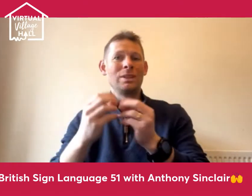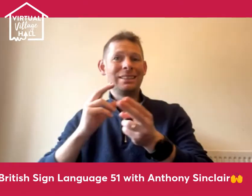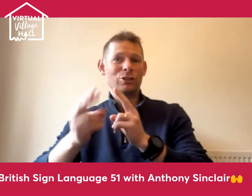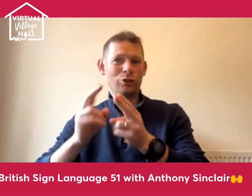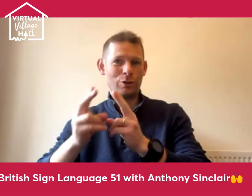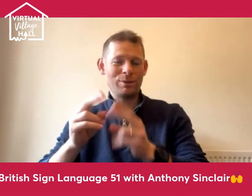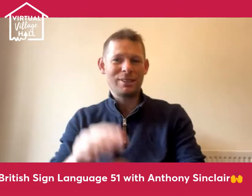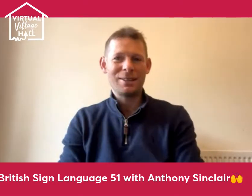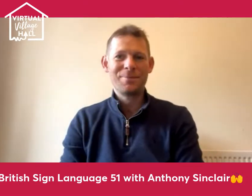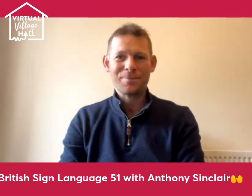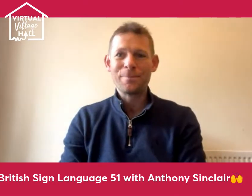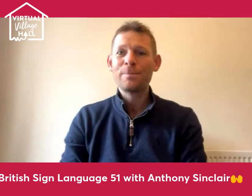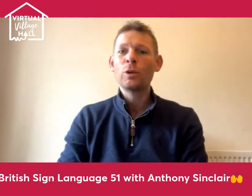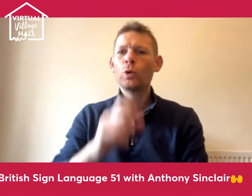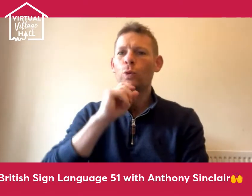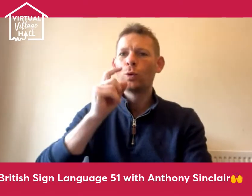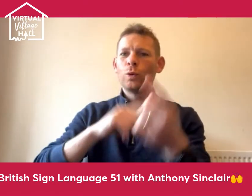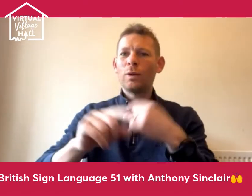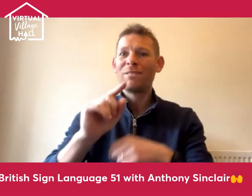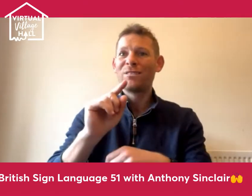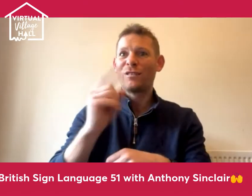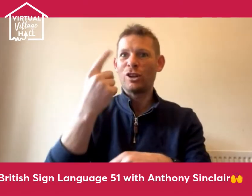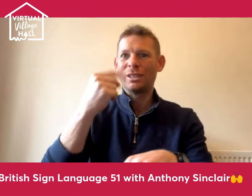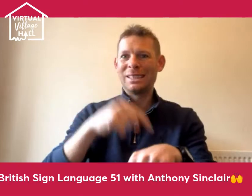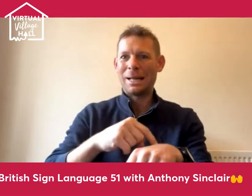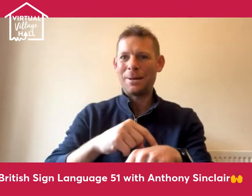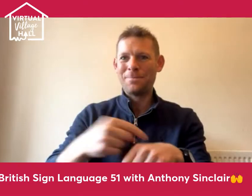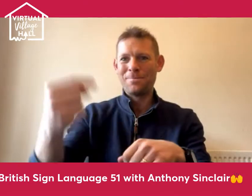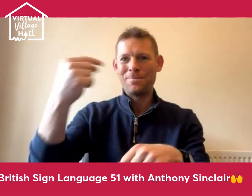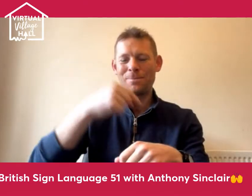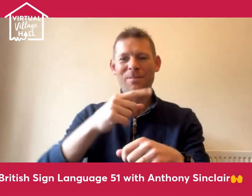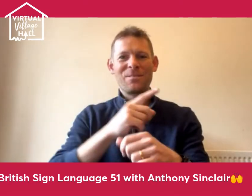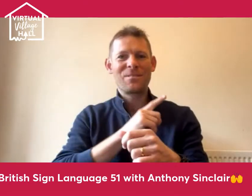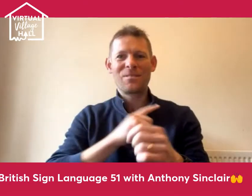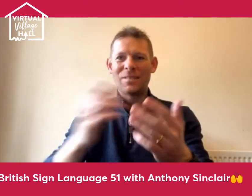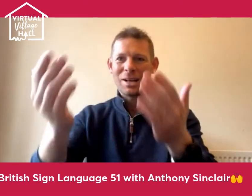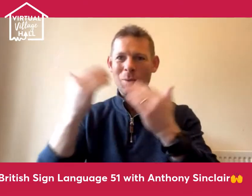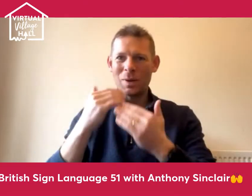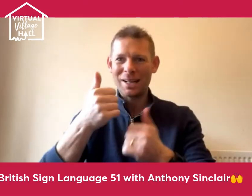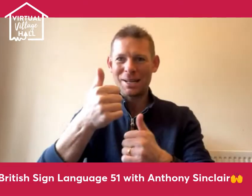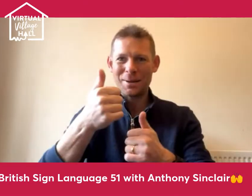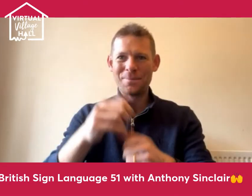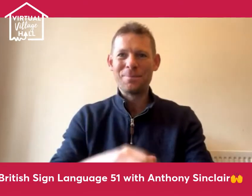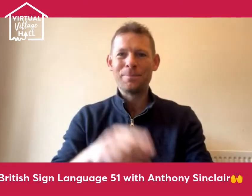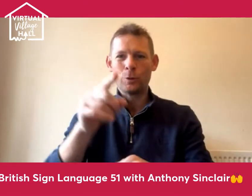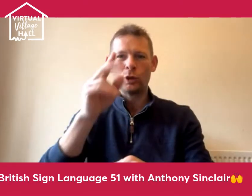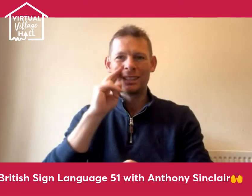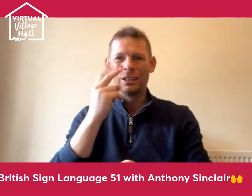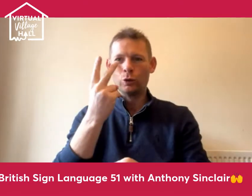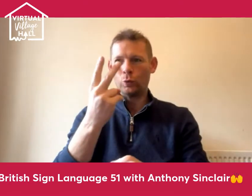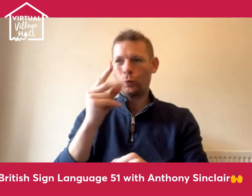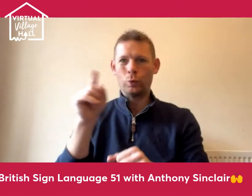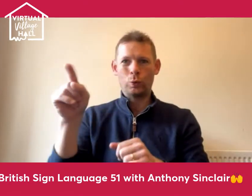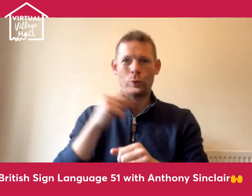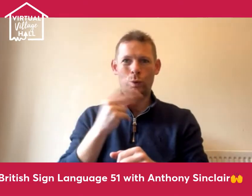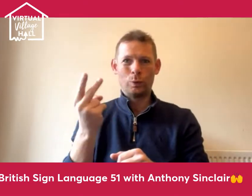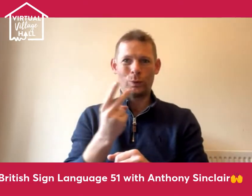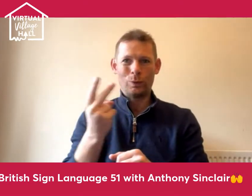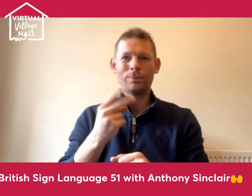name. And I'm with an interpreter today, as always. So, if it's your first time joining us, you are very welcome. You can see two of us